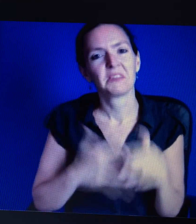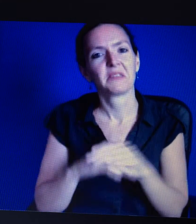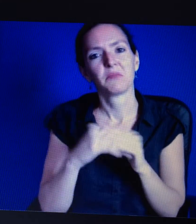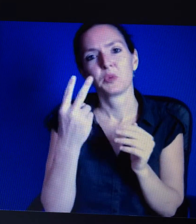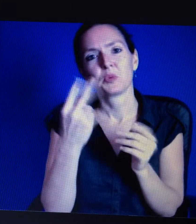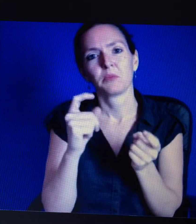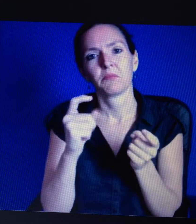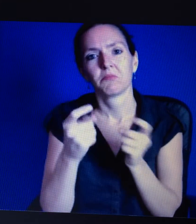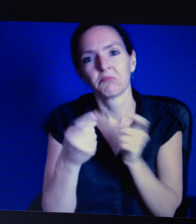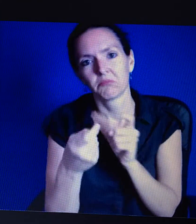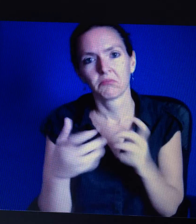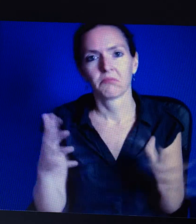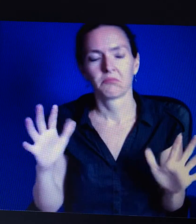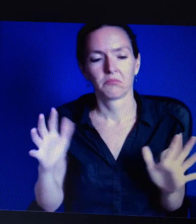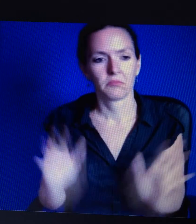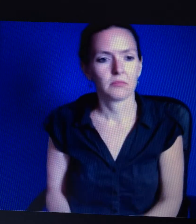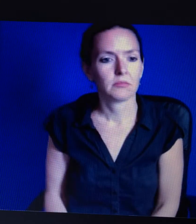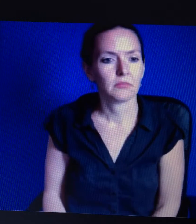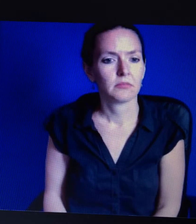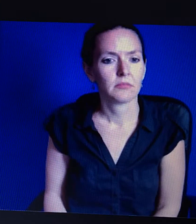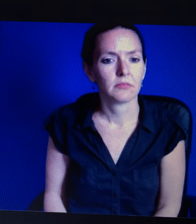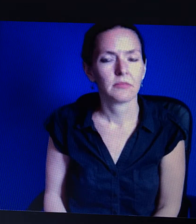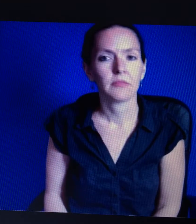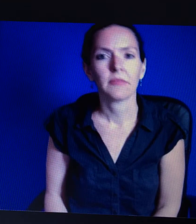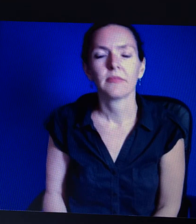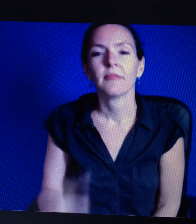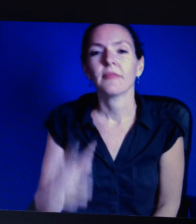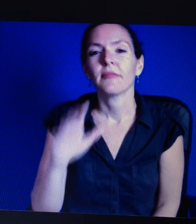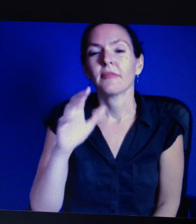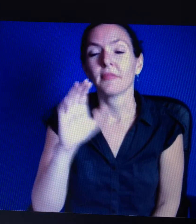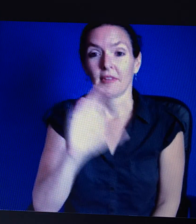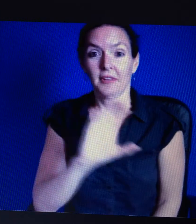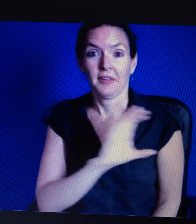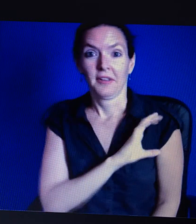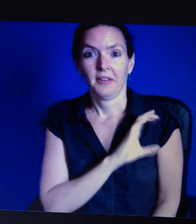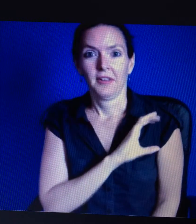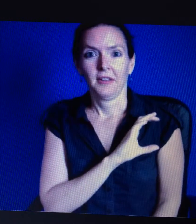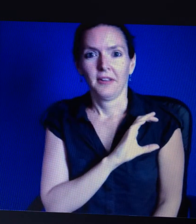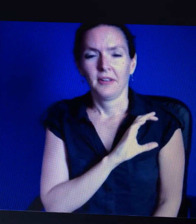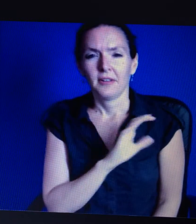3. It feels more comfortable, or if you feel more comfortable, you can tweak it.